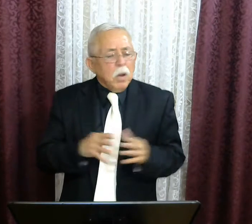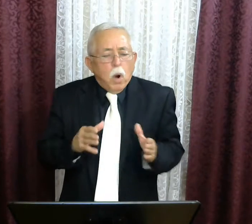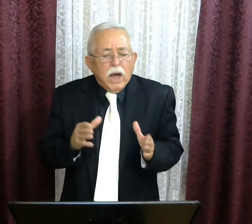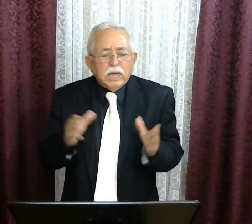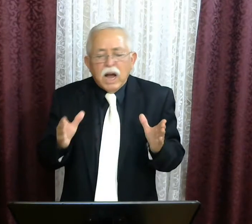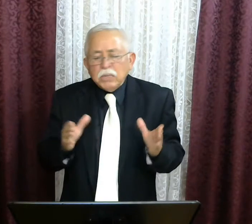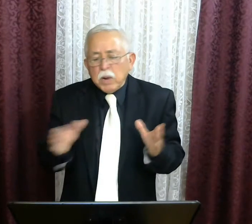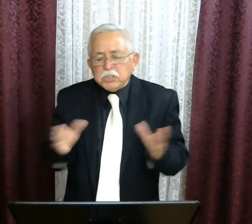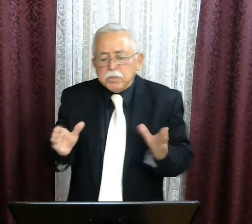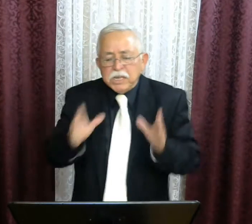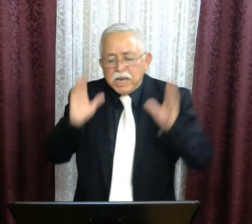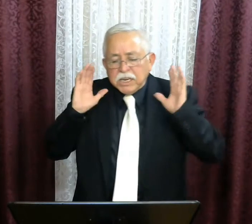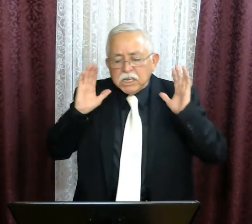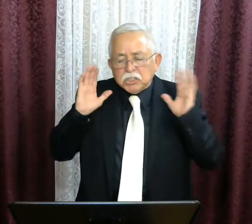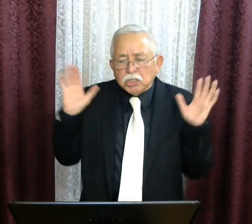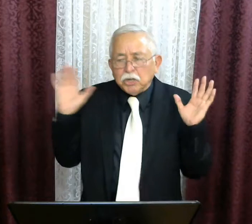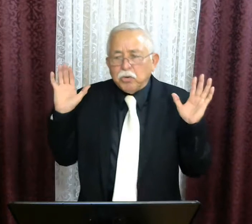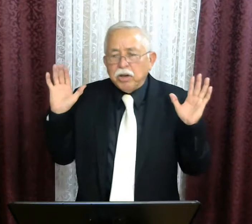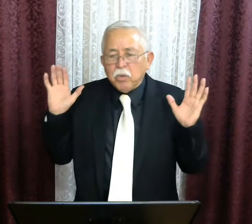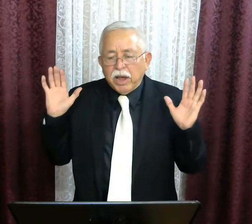Why God blessed me in such a great way?